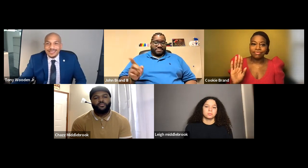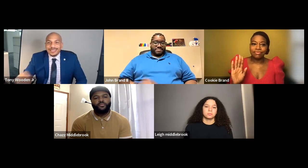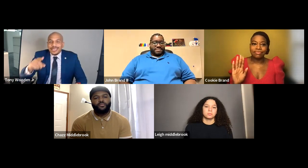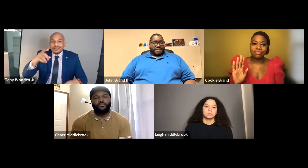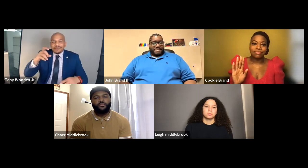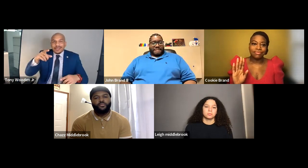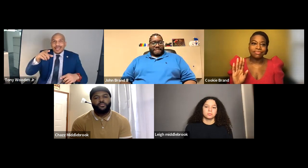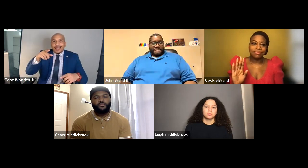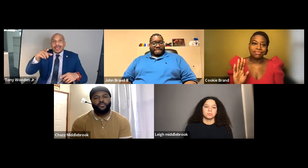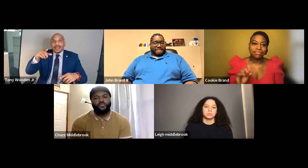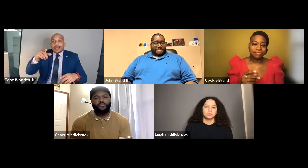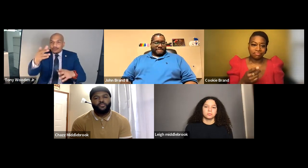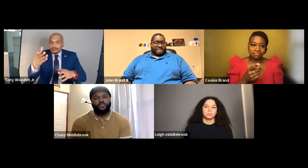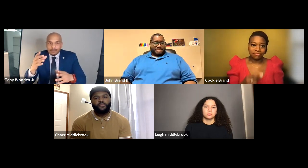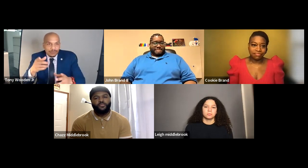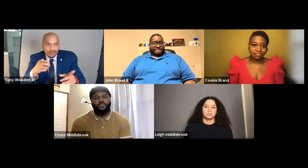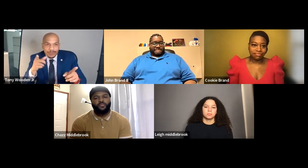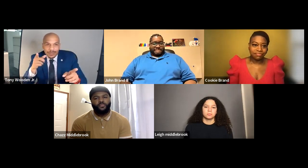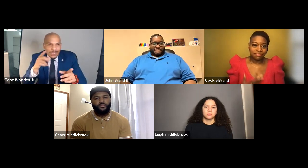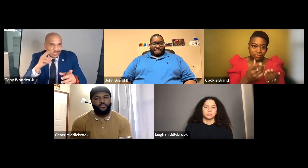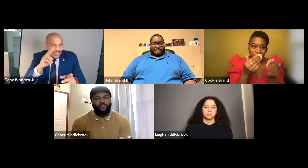to give into them. Cookie has something to say. Oh, wait.